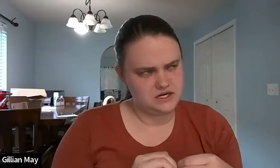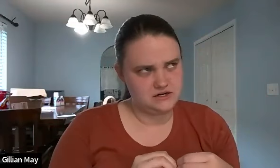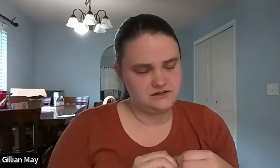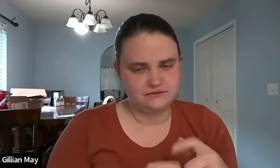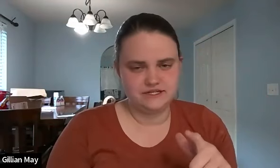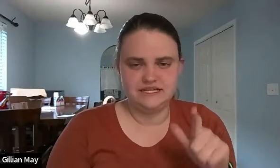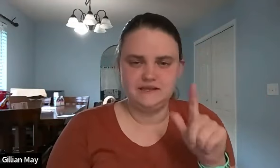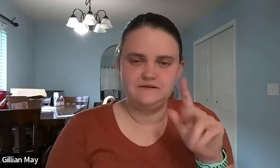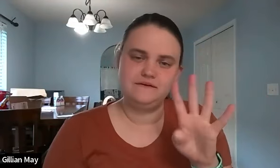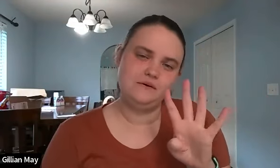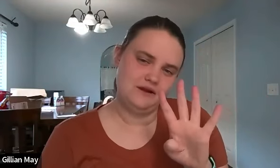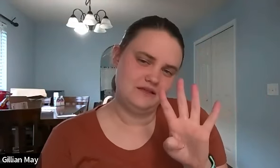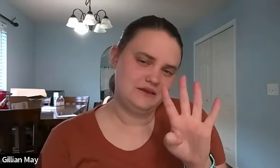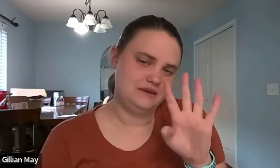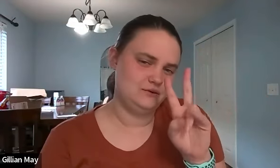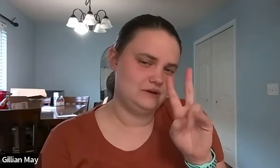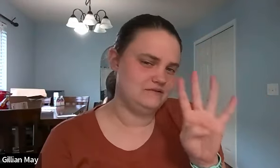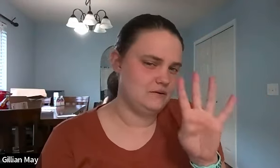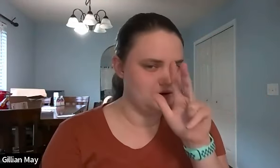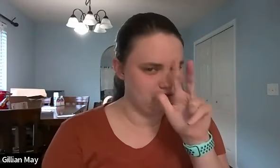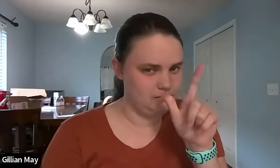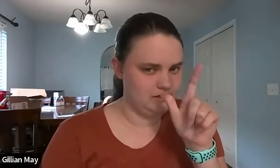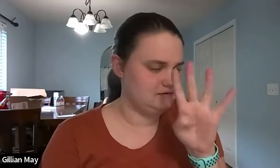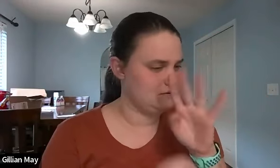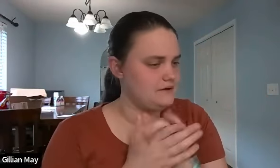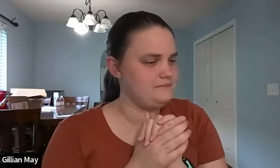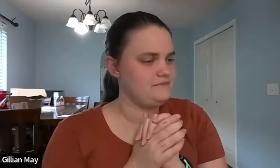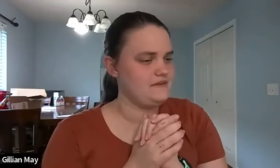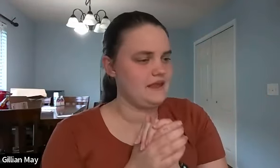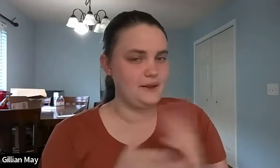Number 24, I think. 24.